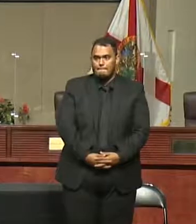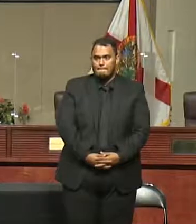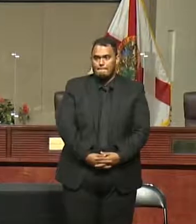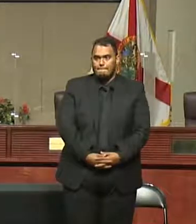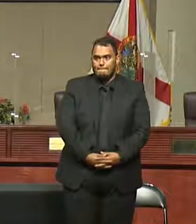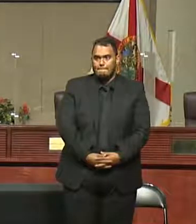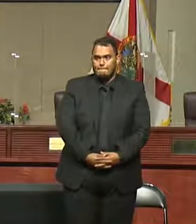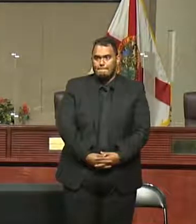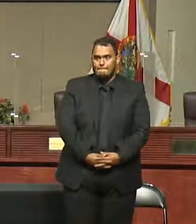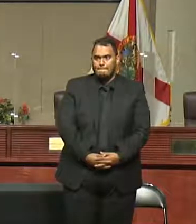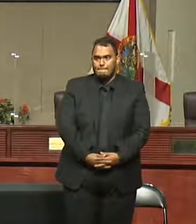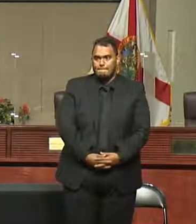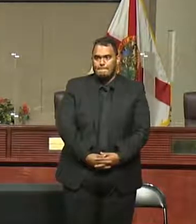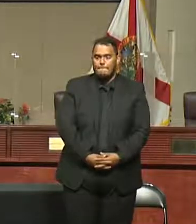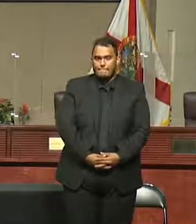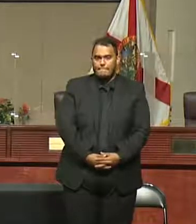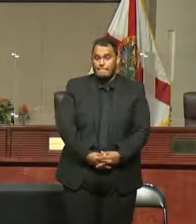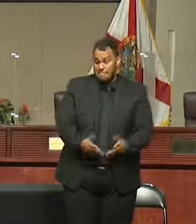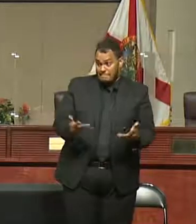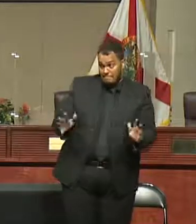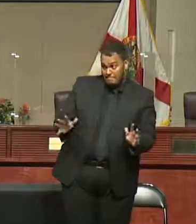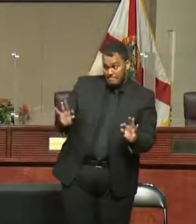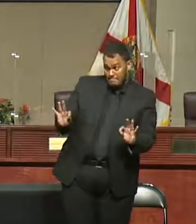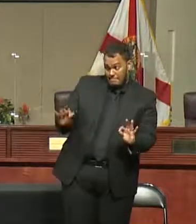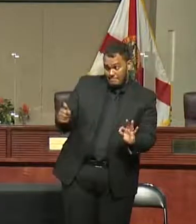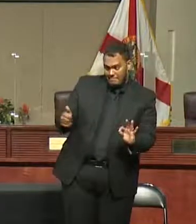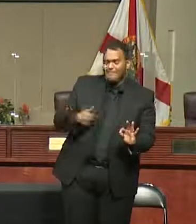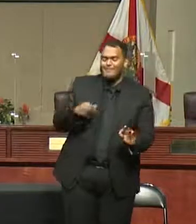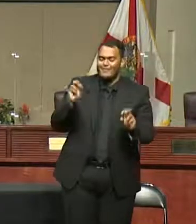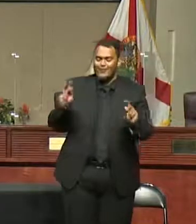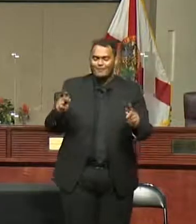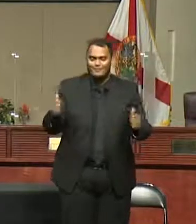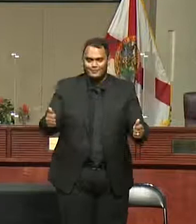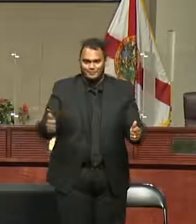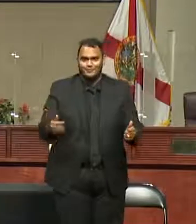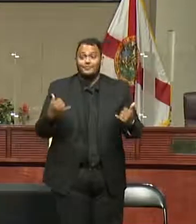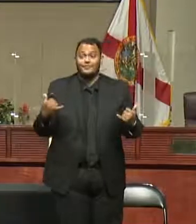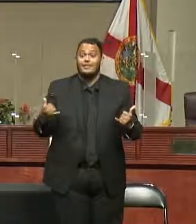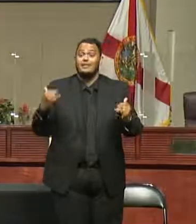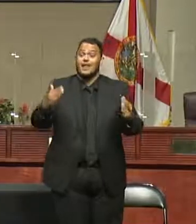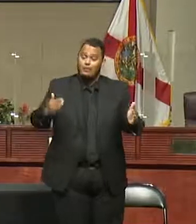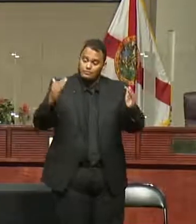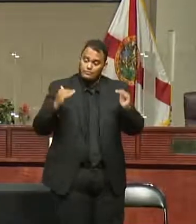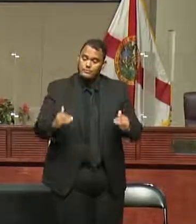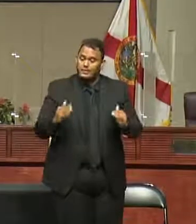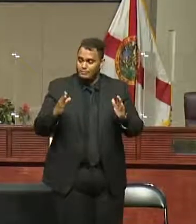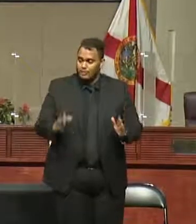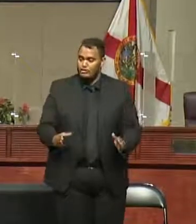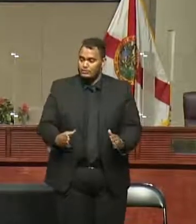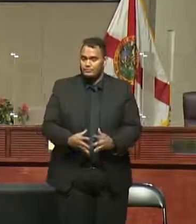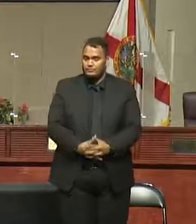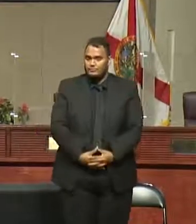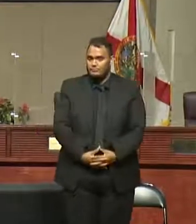No? That's it. Okay. We'll go to the next person.